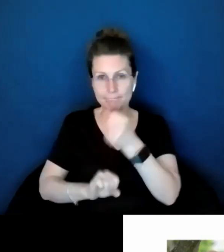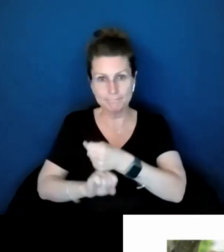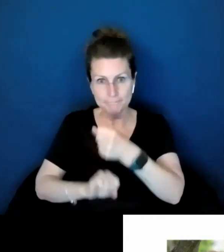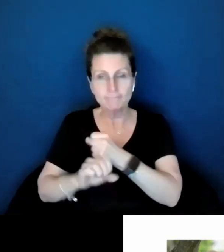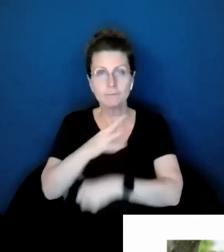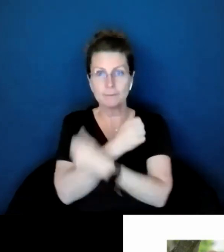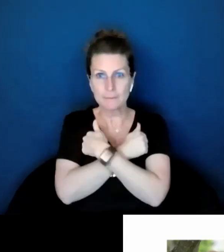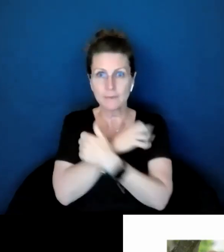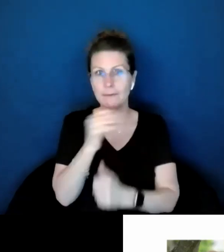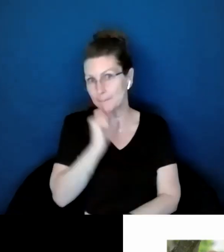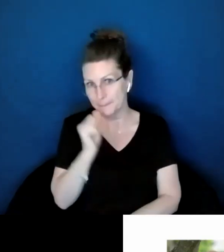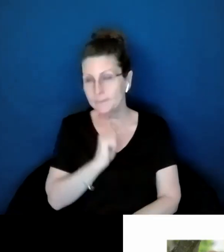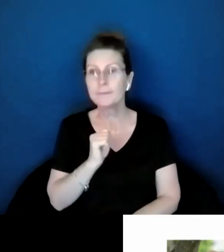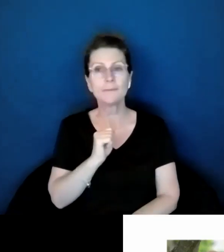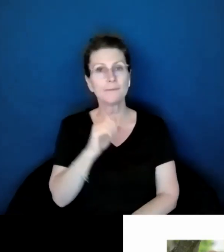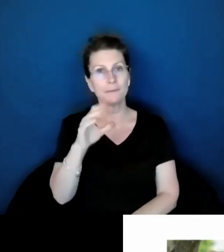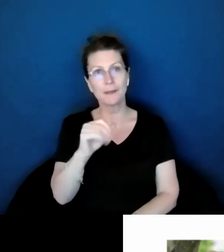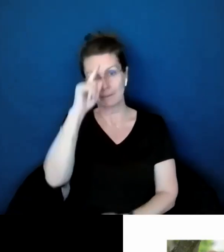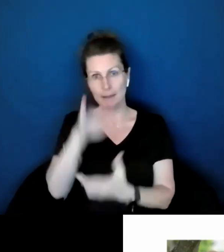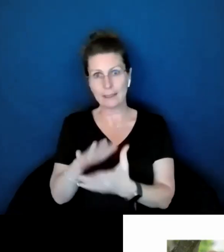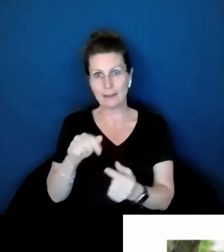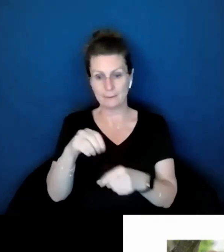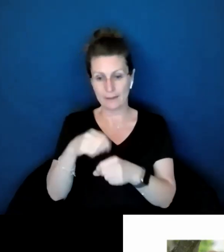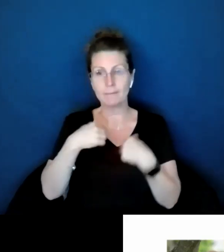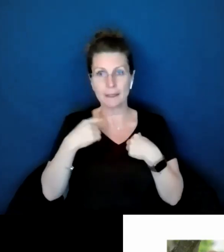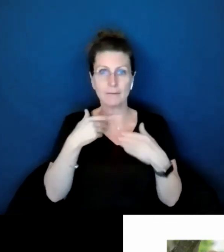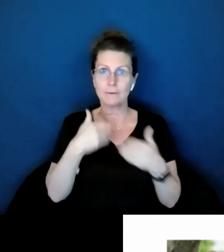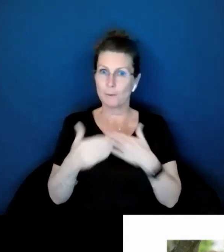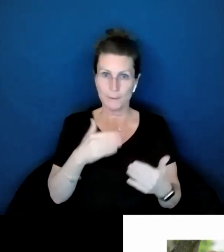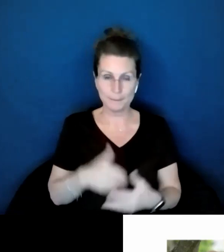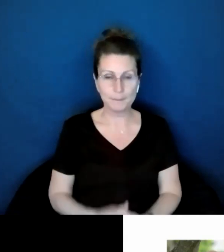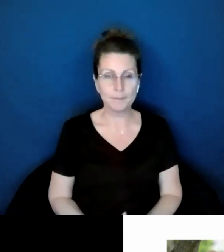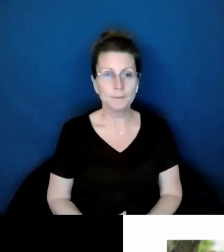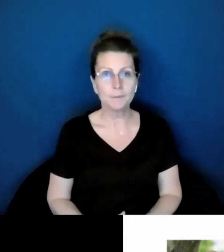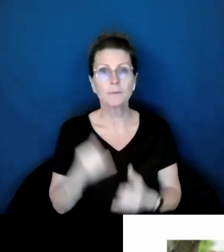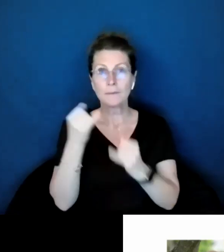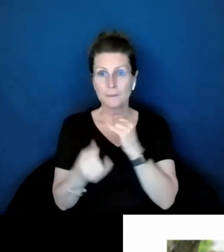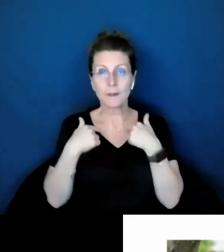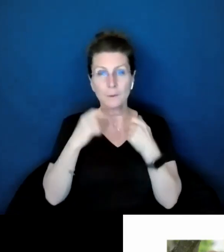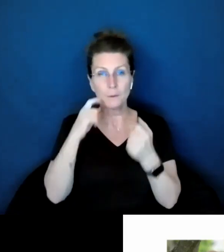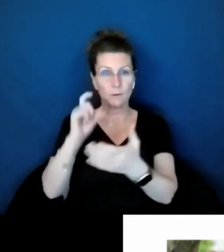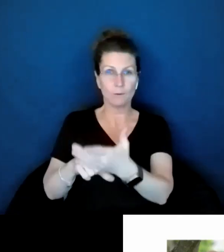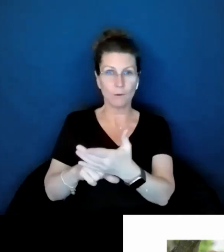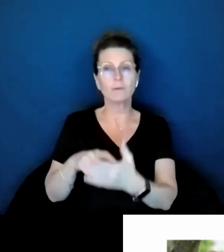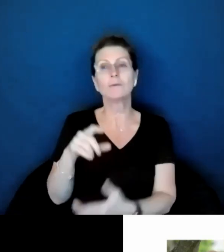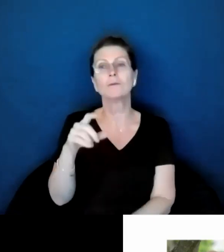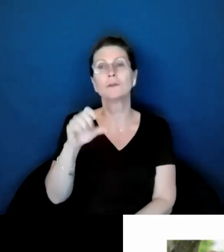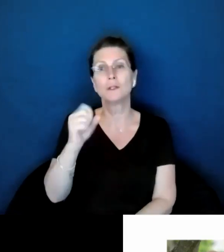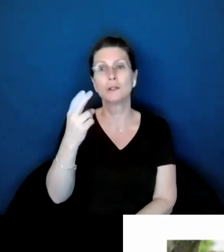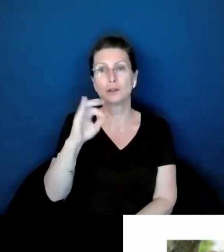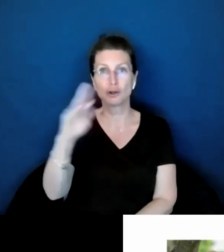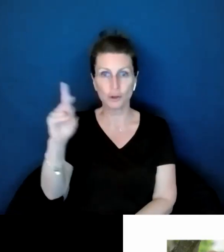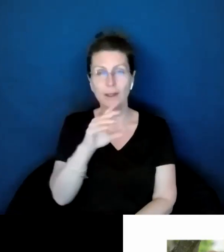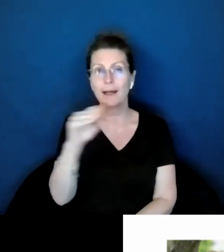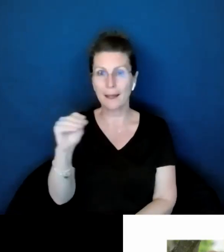and patience and believing in me no matter what. Lastly, I would like to acknowledge SHRC and the Ontario Ministry of Research